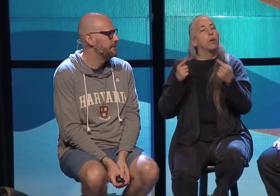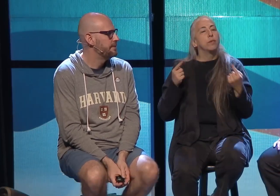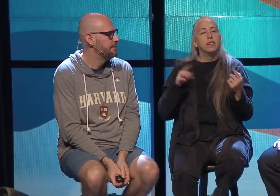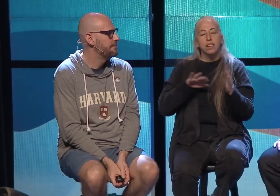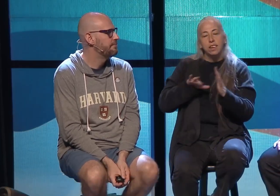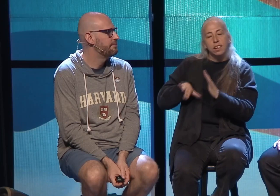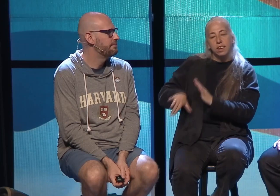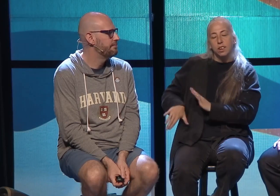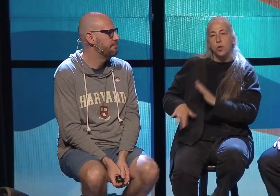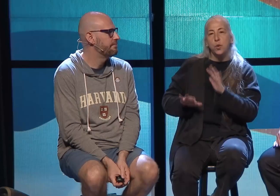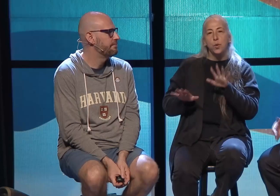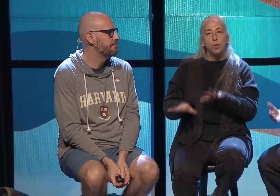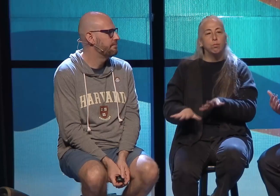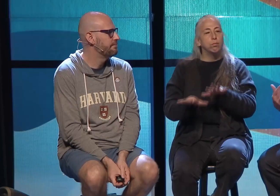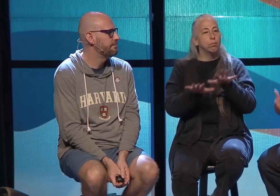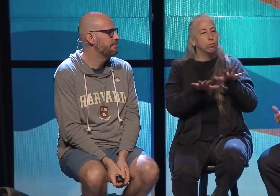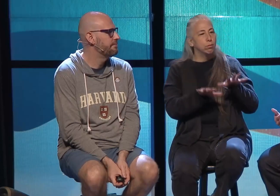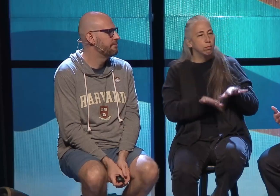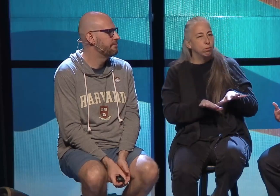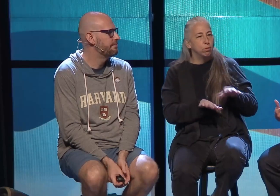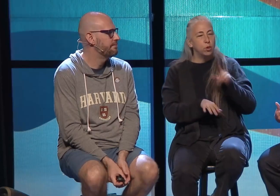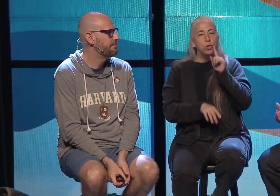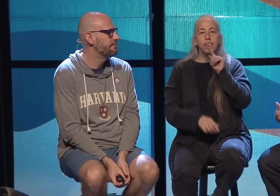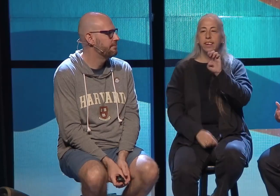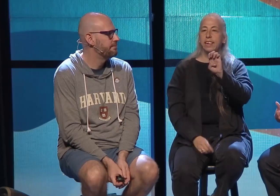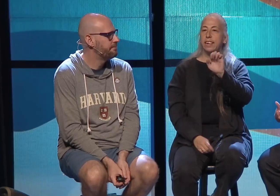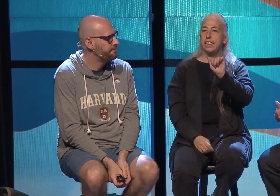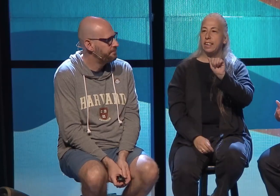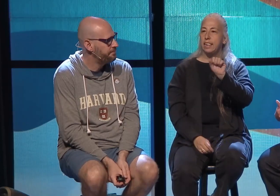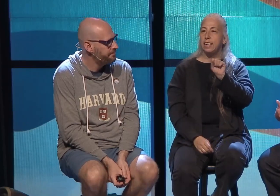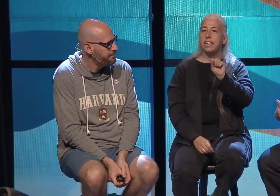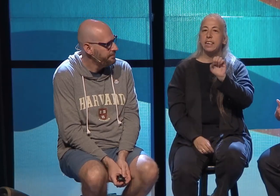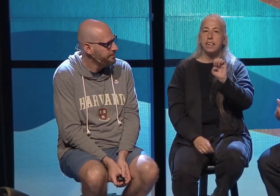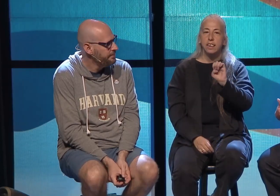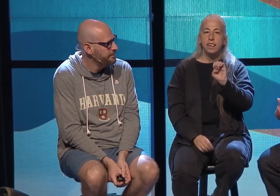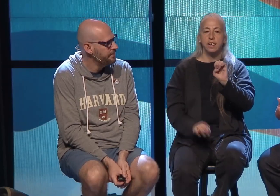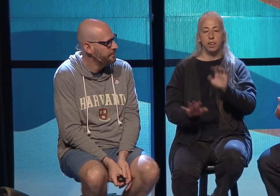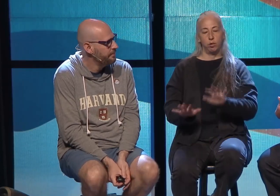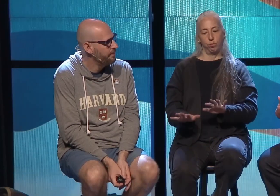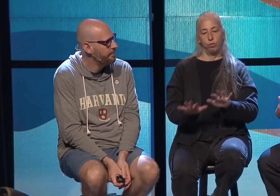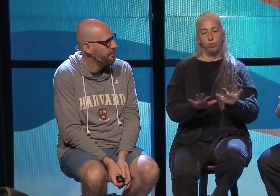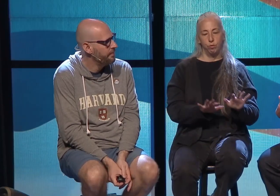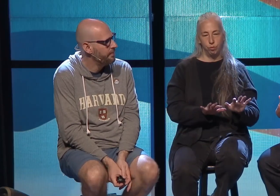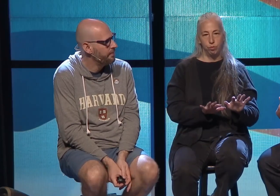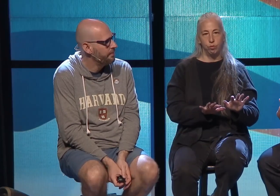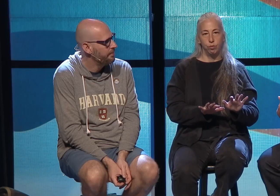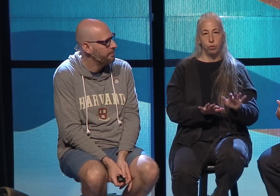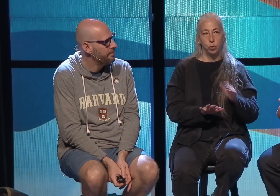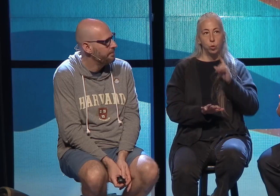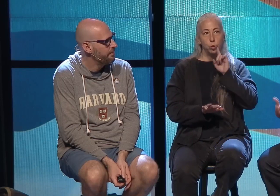is, so there's an ease, but there's also an